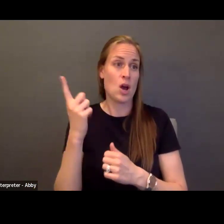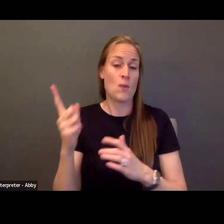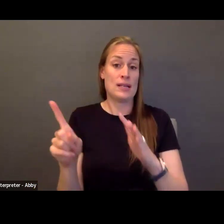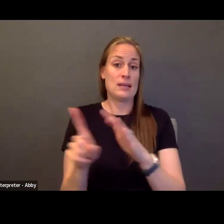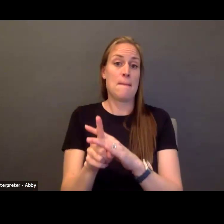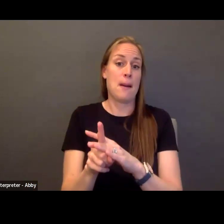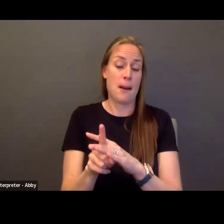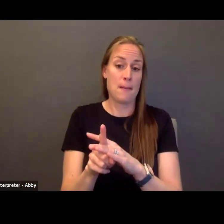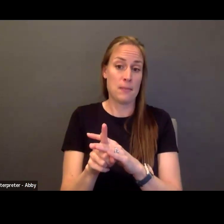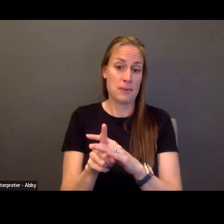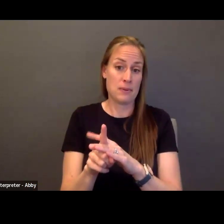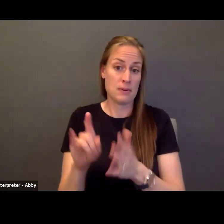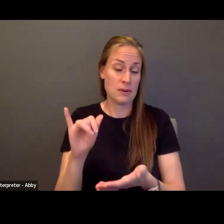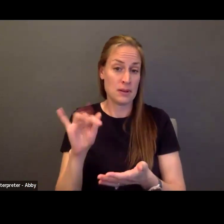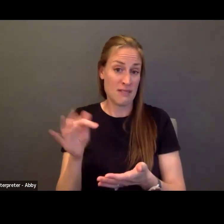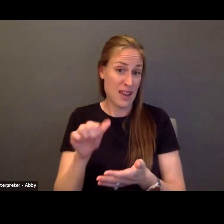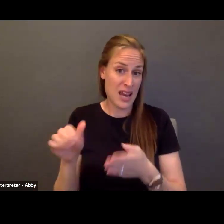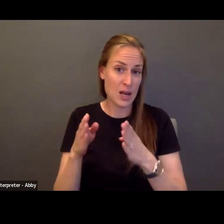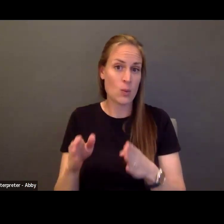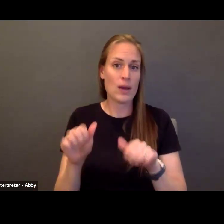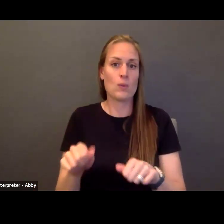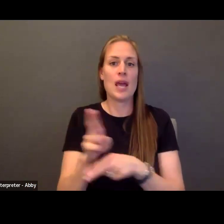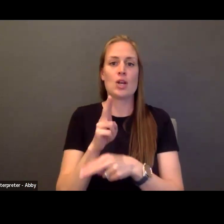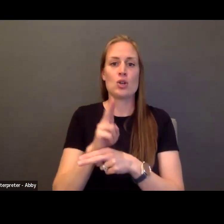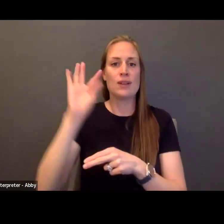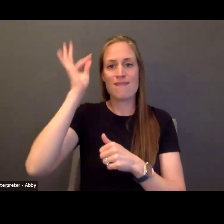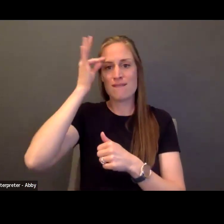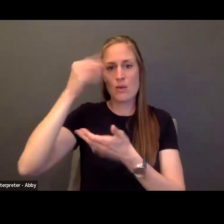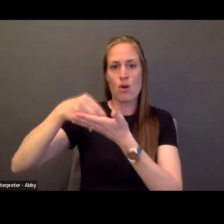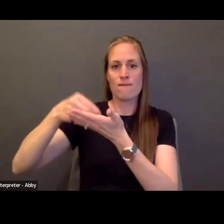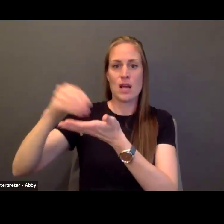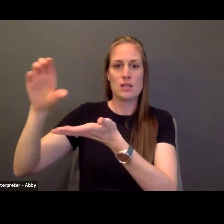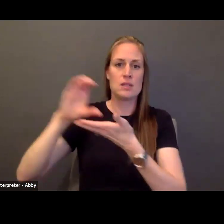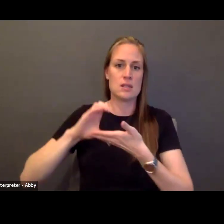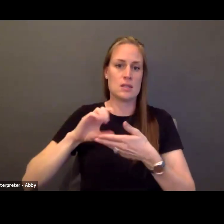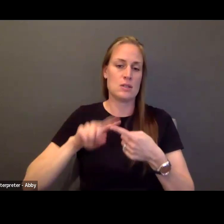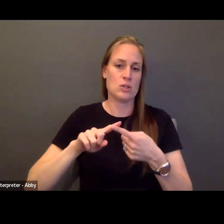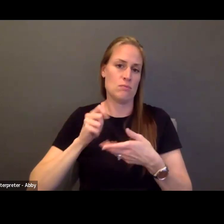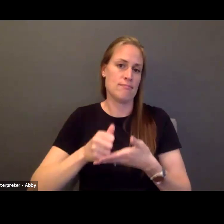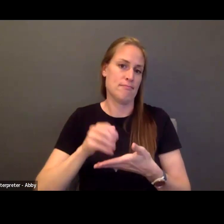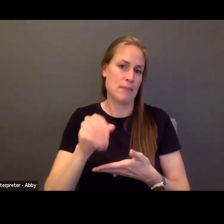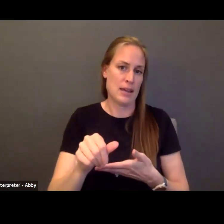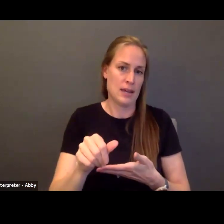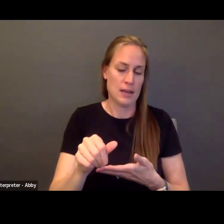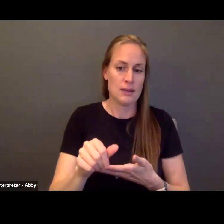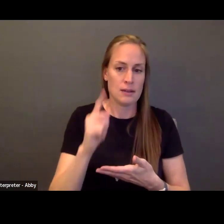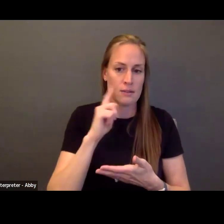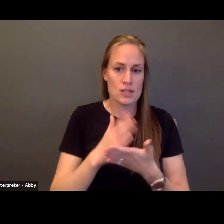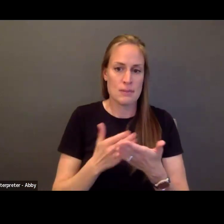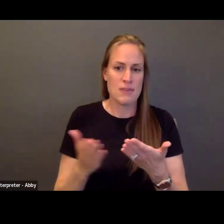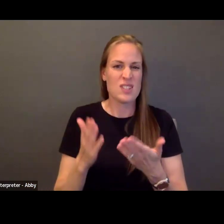there any way we could use federal funding to help pay for these things? So just like think about it from